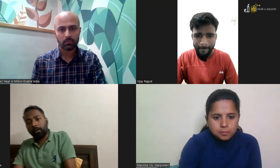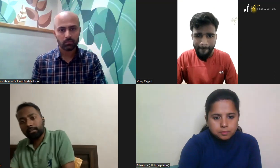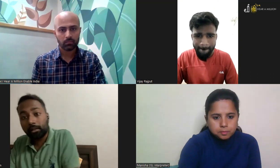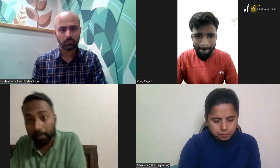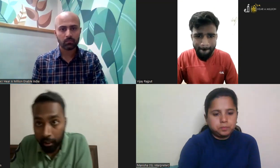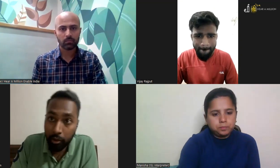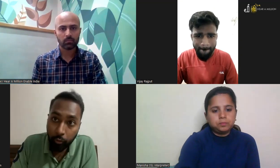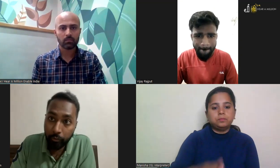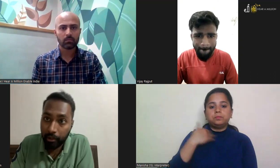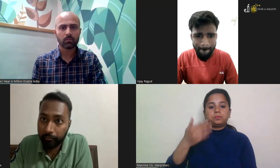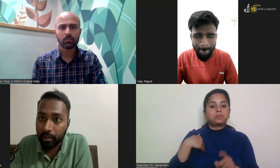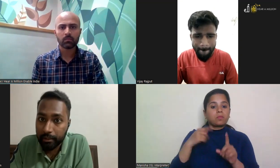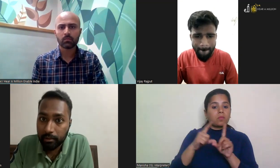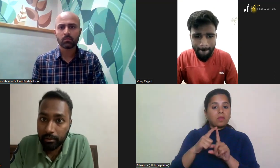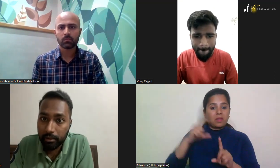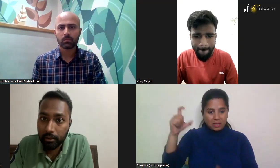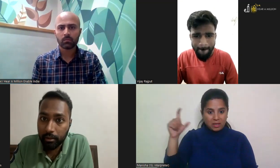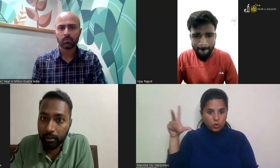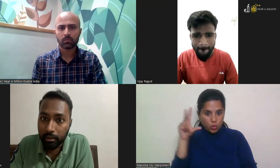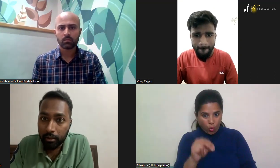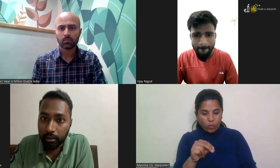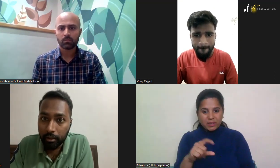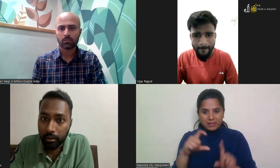district court has denied to give driving license.